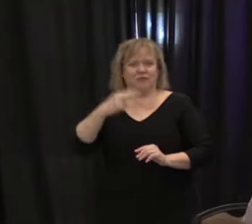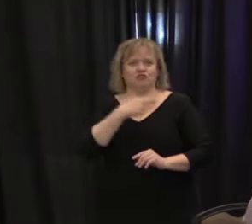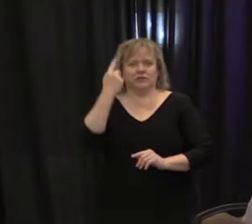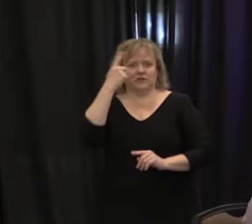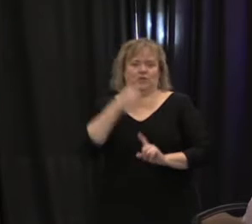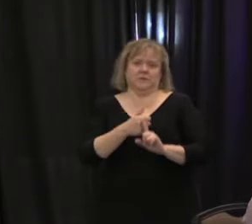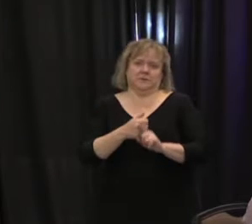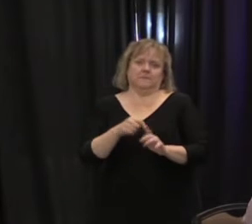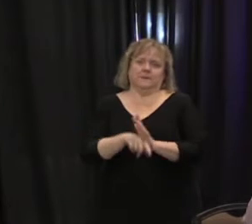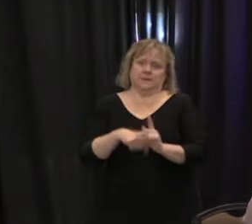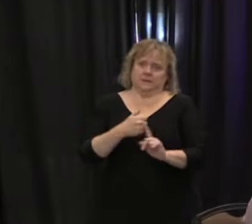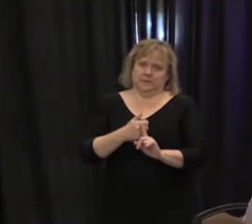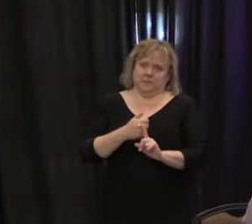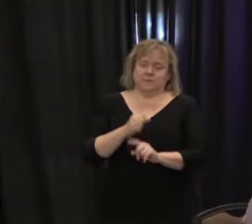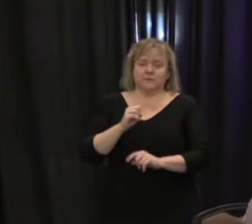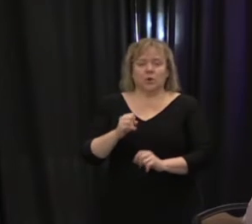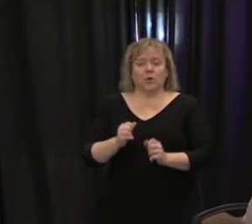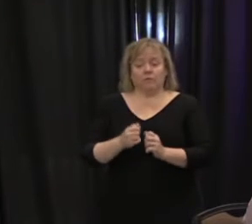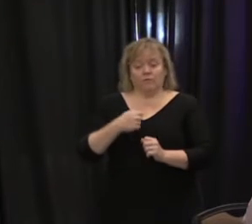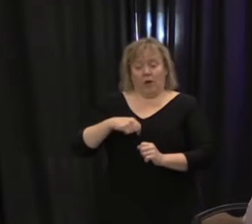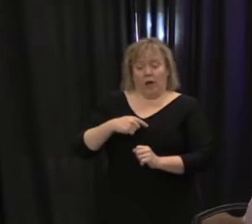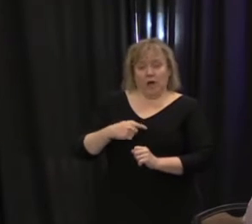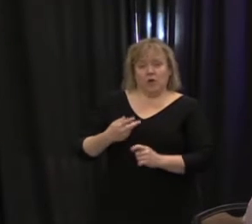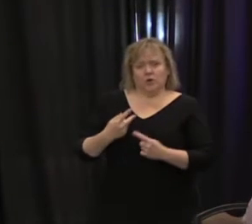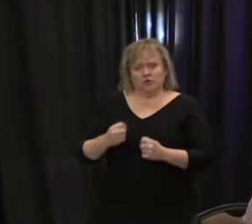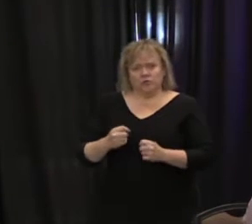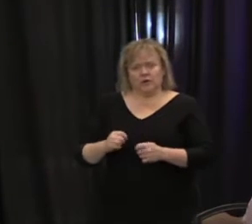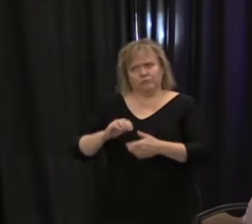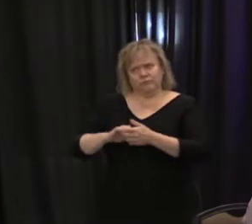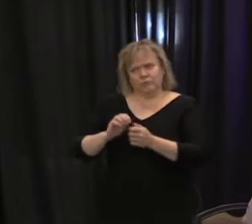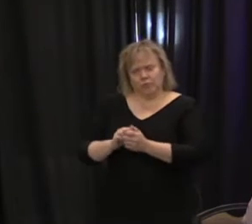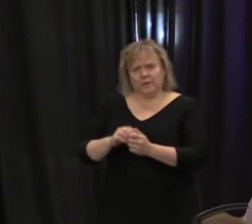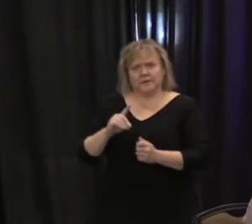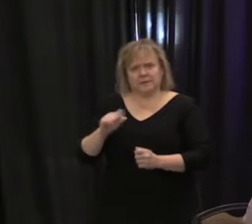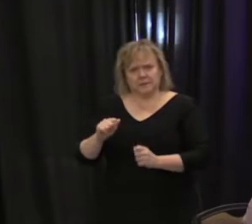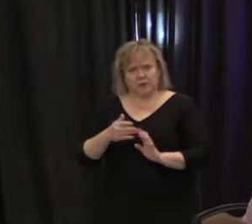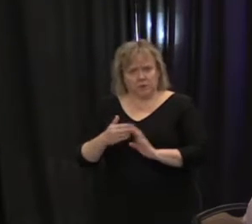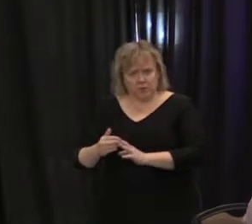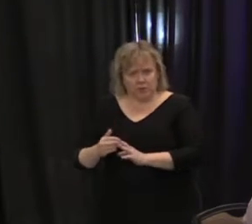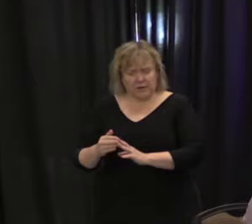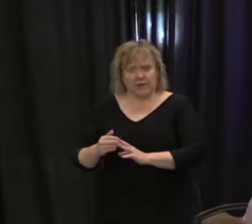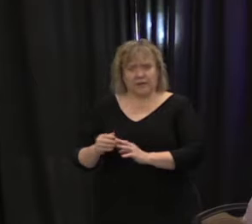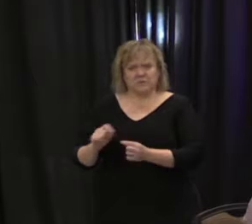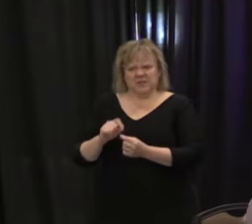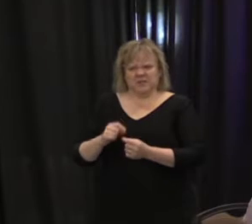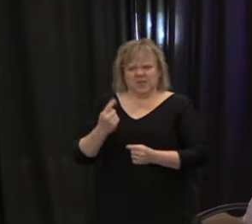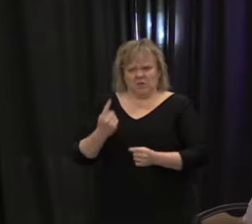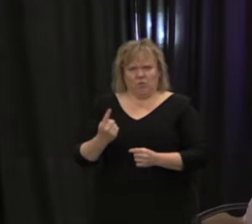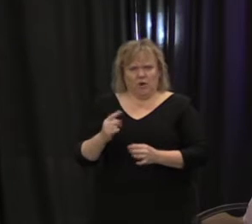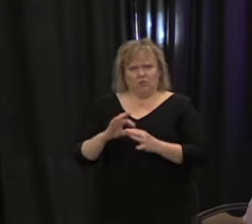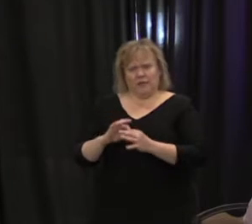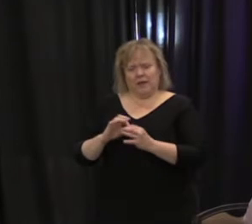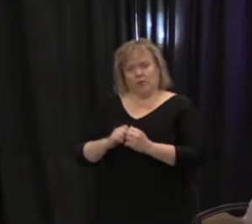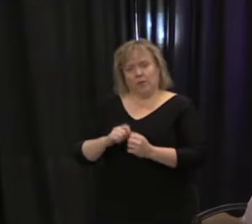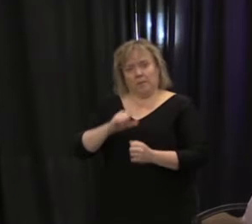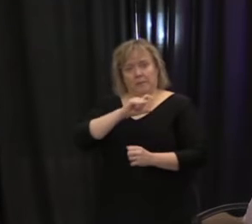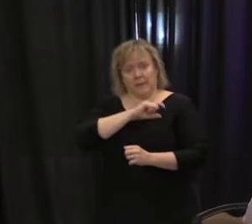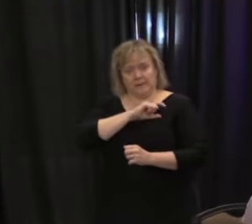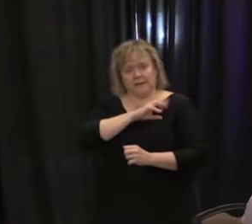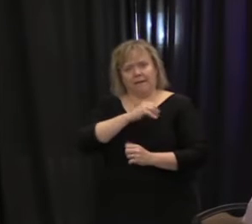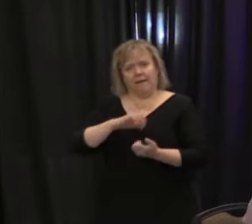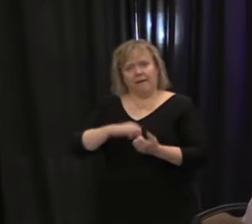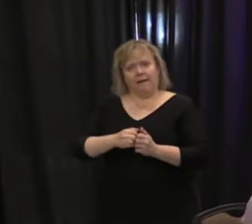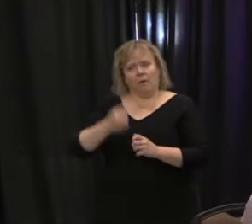with suicide prevention community more broadly about particularly impacted communities, specifically around policing and how mental